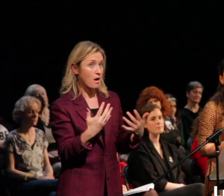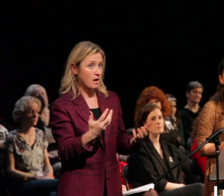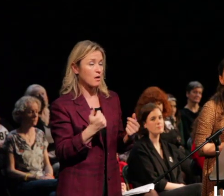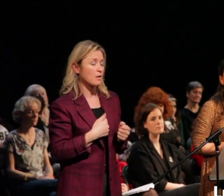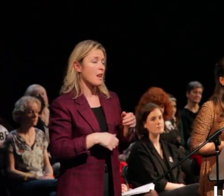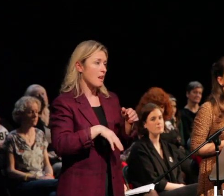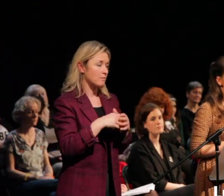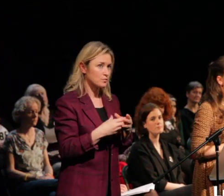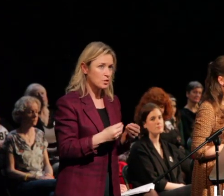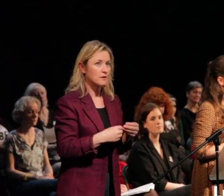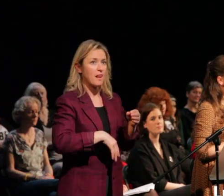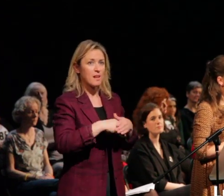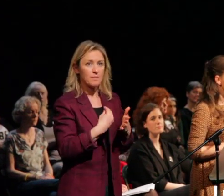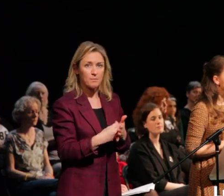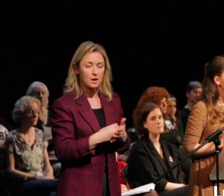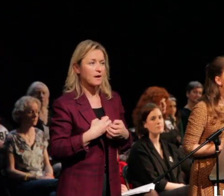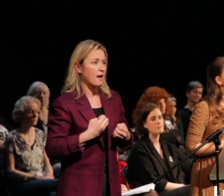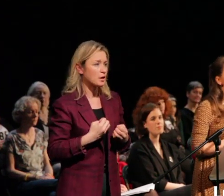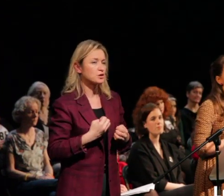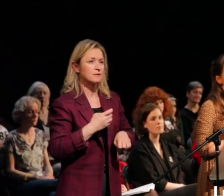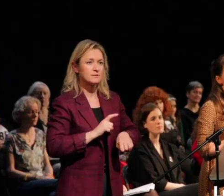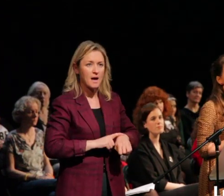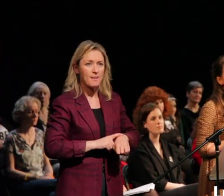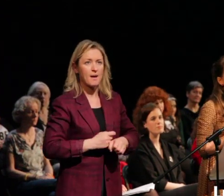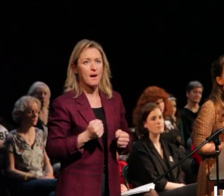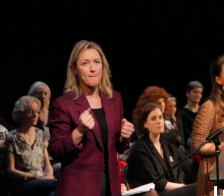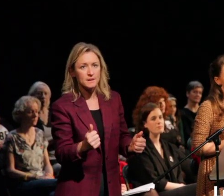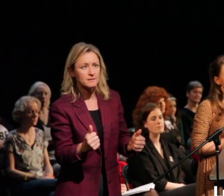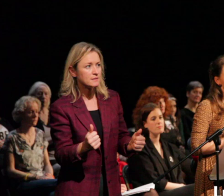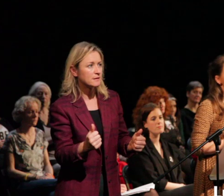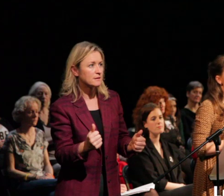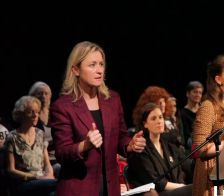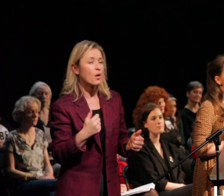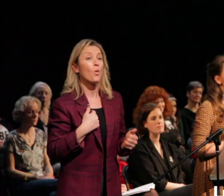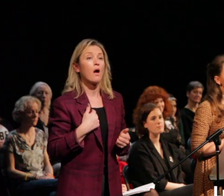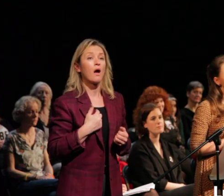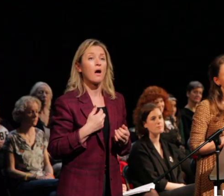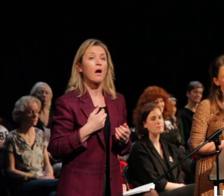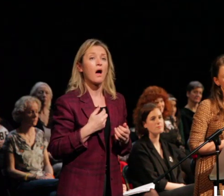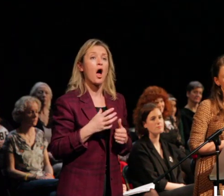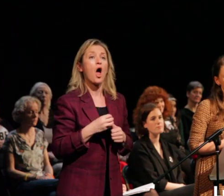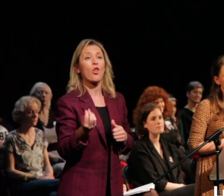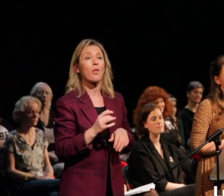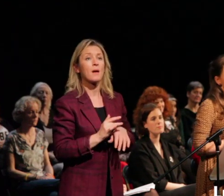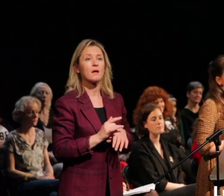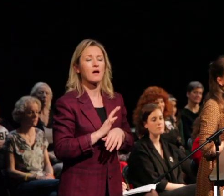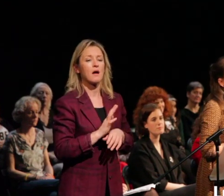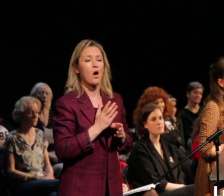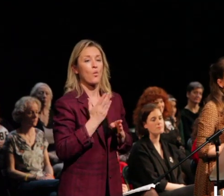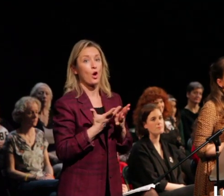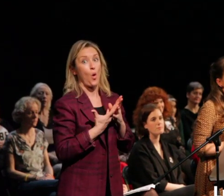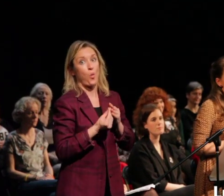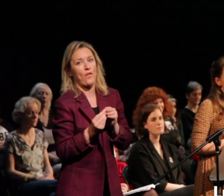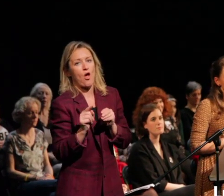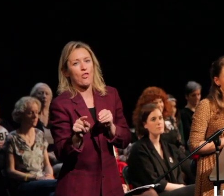we have, and the limited money, energy, capacity, time, rather than us making plays, let's work with people who already do. And above